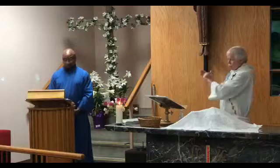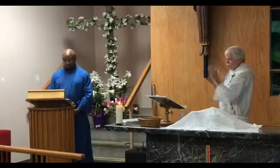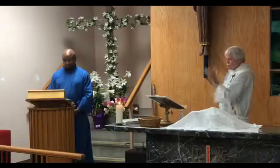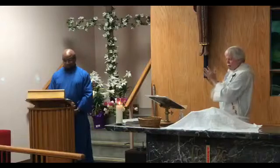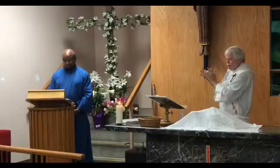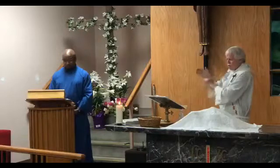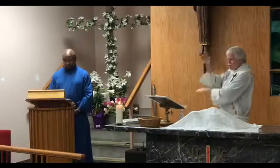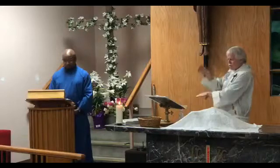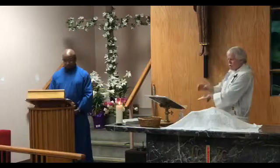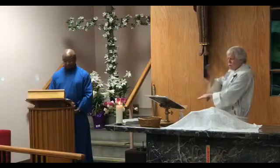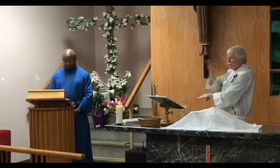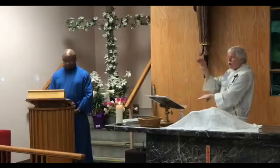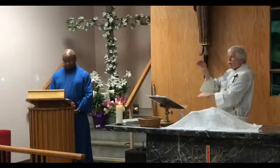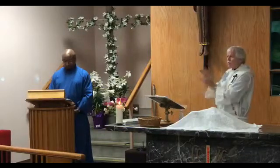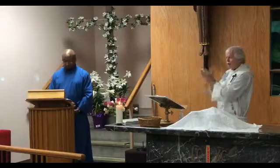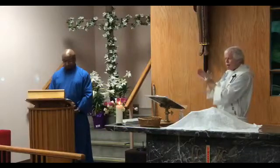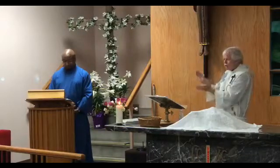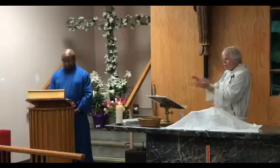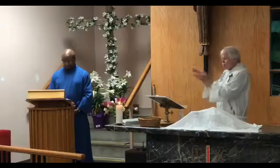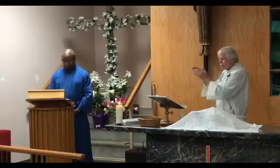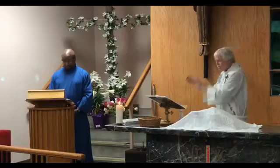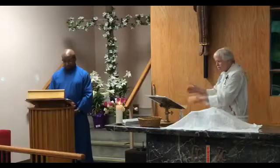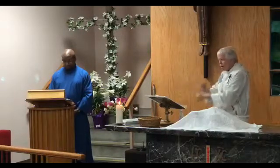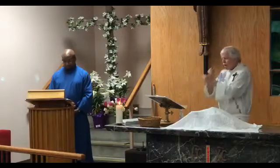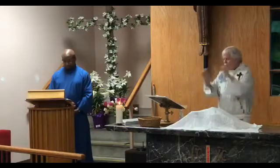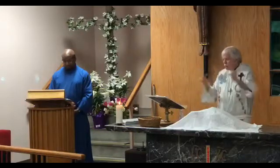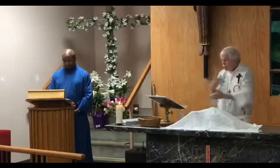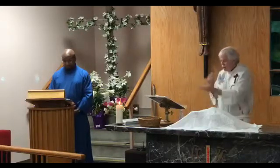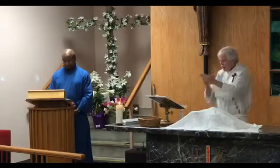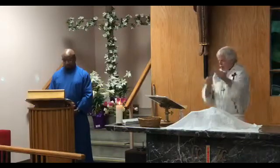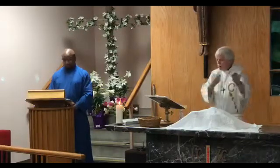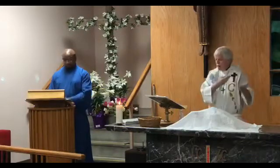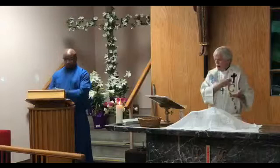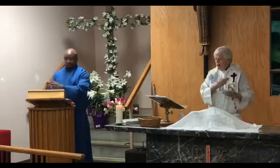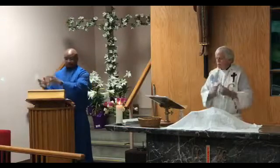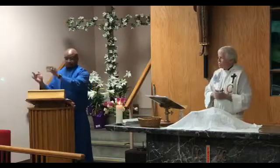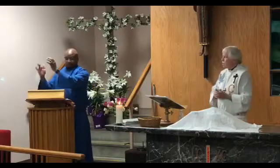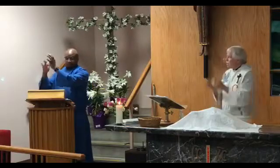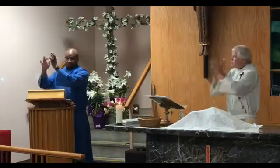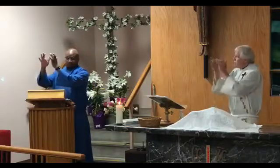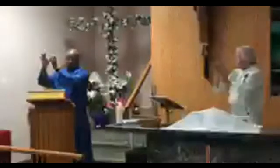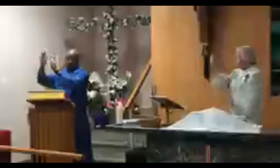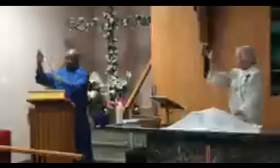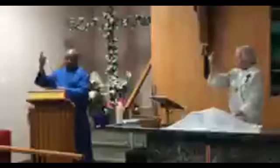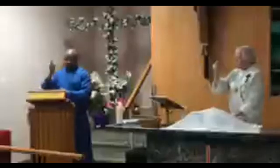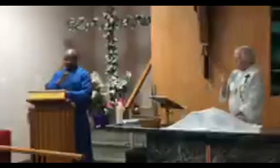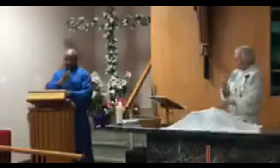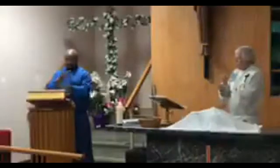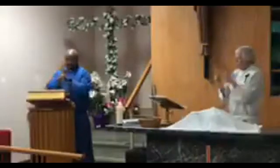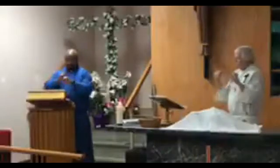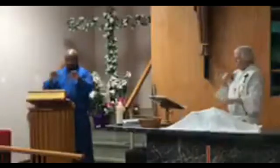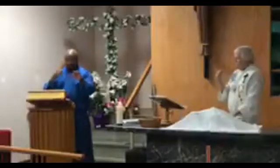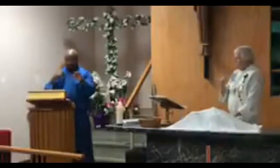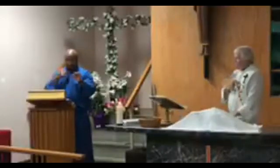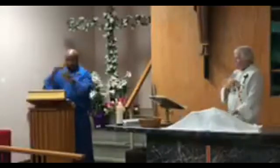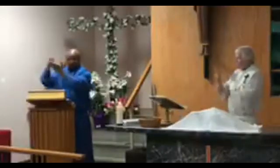sins crucified Jesus on the cross. Jesus died to save us. Jesus came